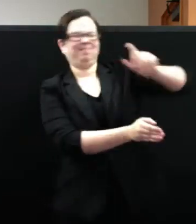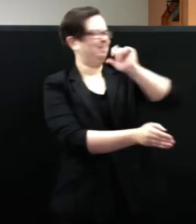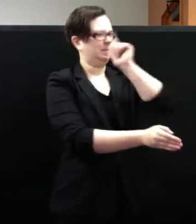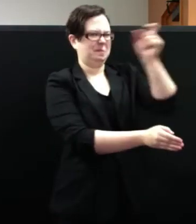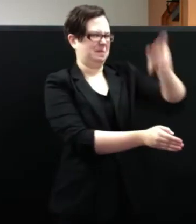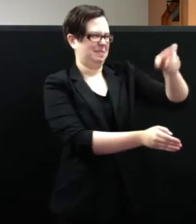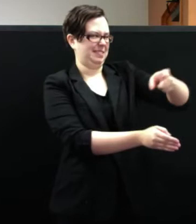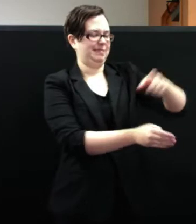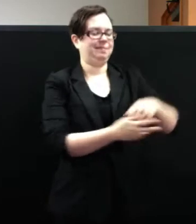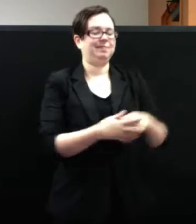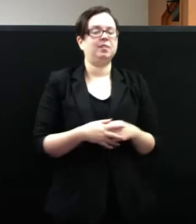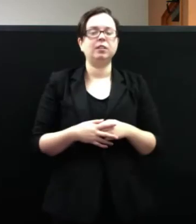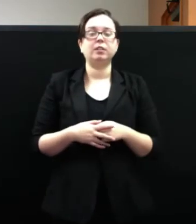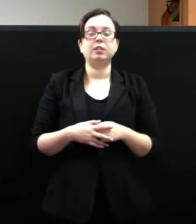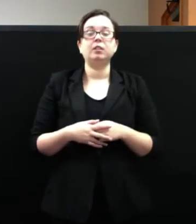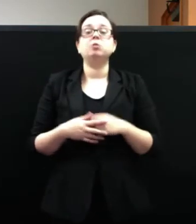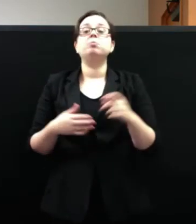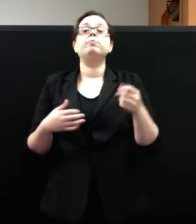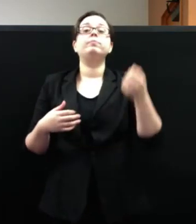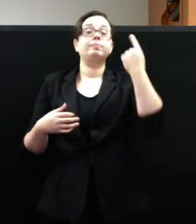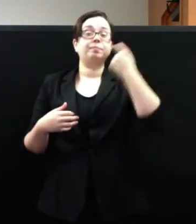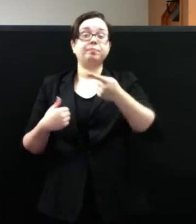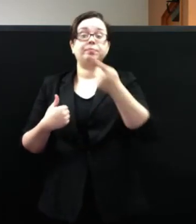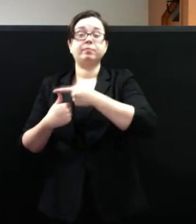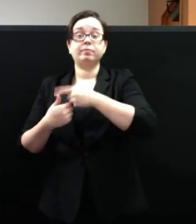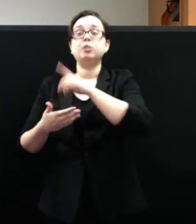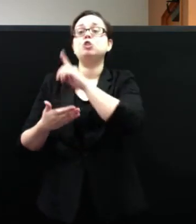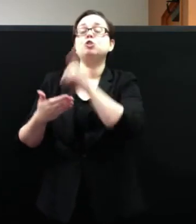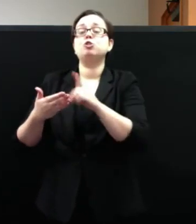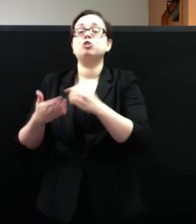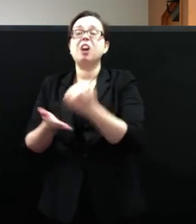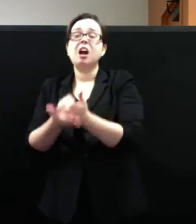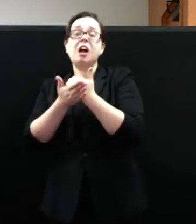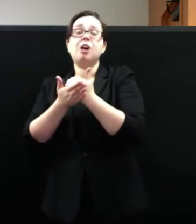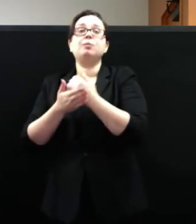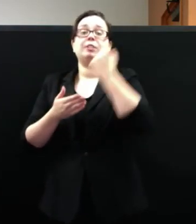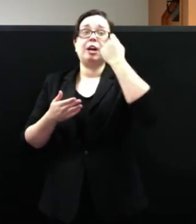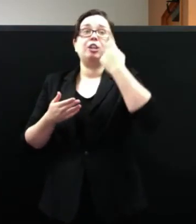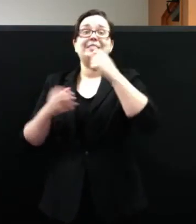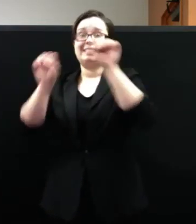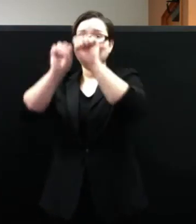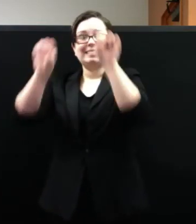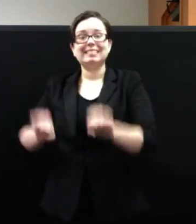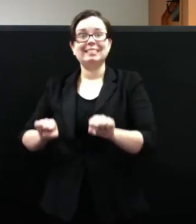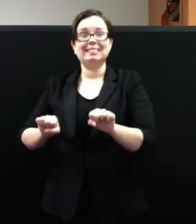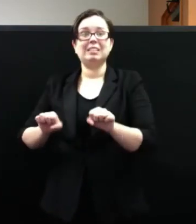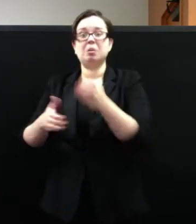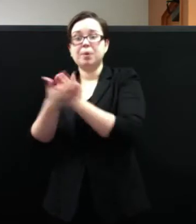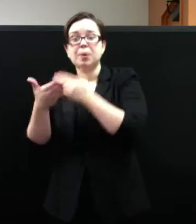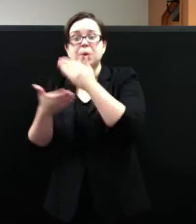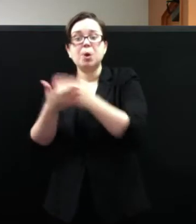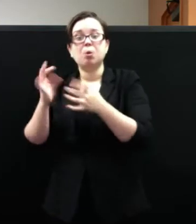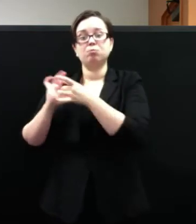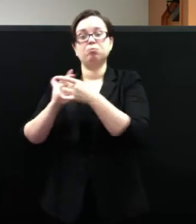us understand the situations as systems with nodes and their relationships. Movable cards produce better